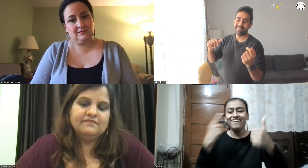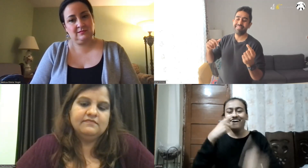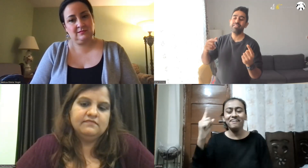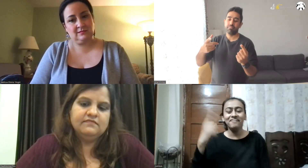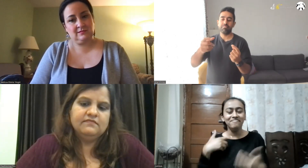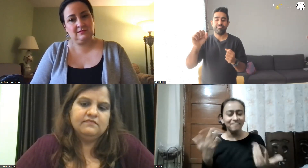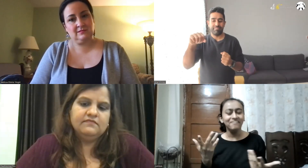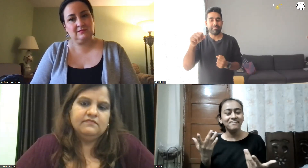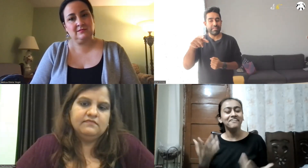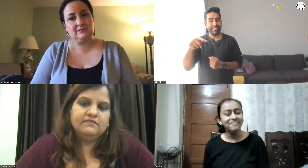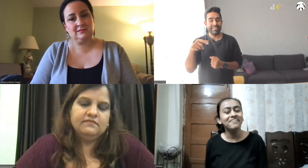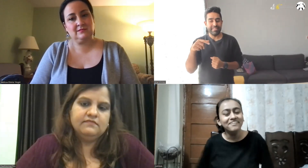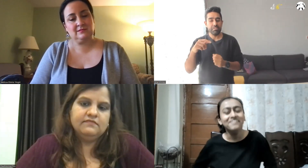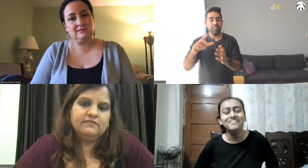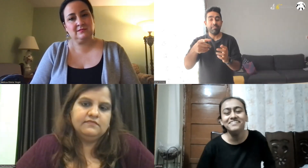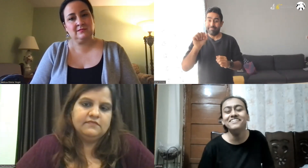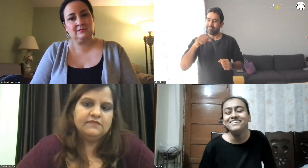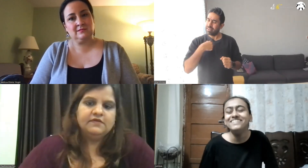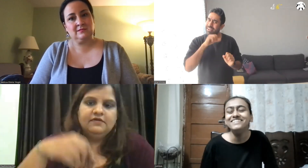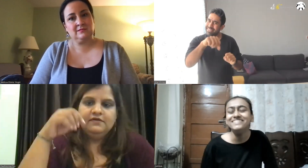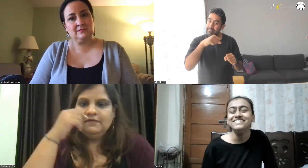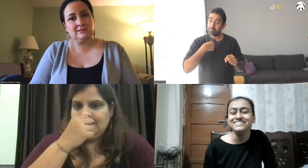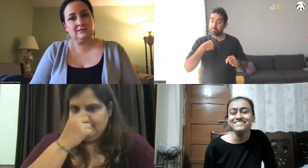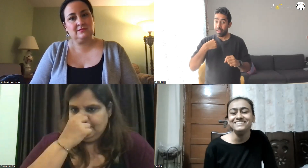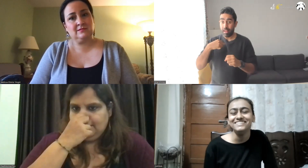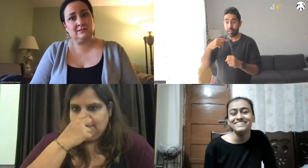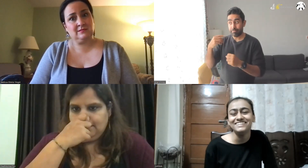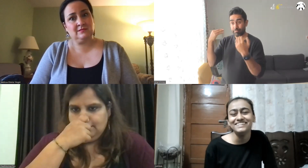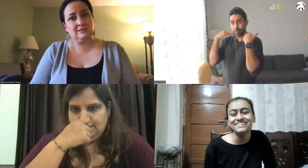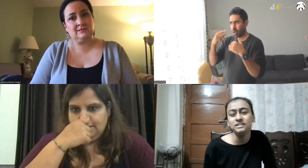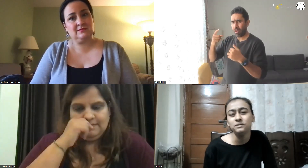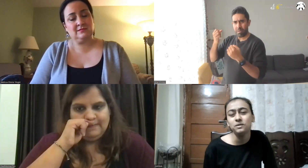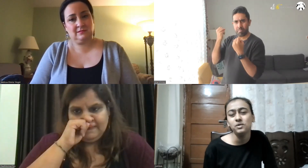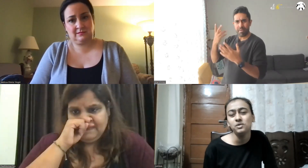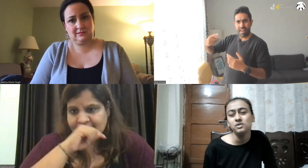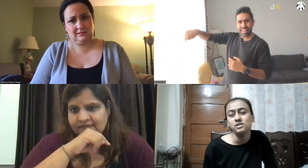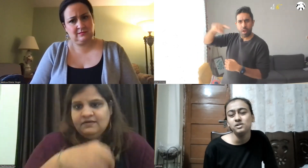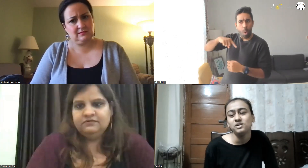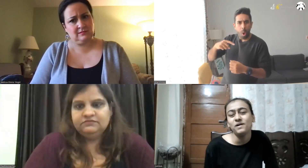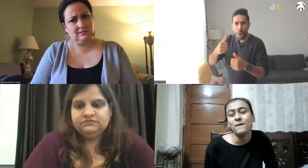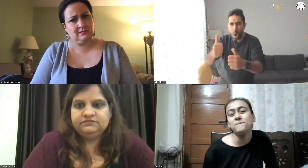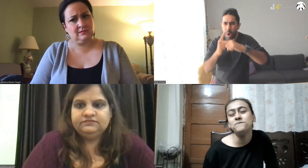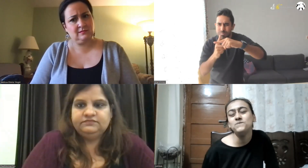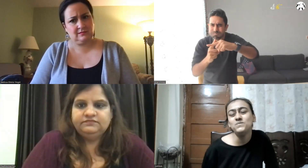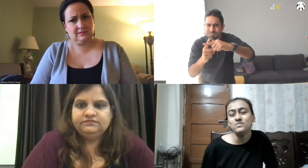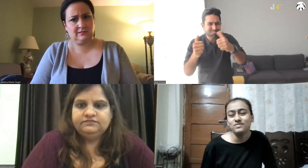short hairs. But my mother is one who says that no, long hairs are quite good, but the short hairs